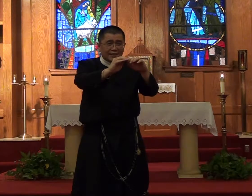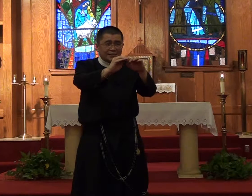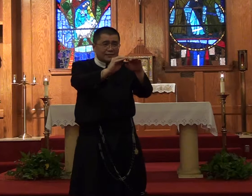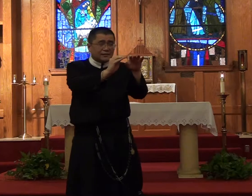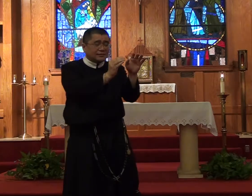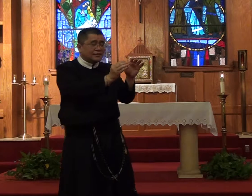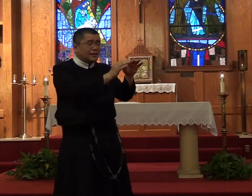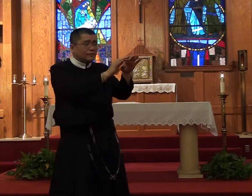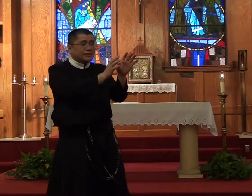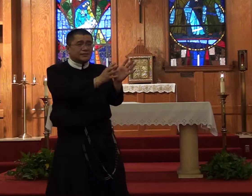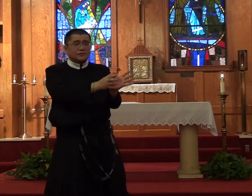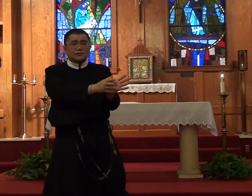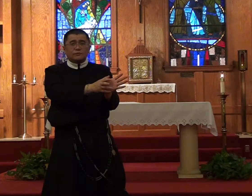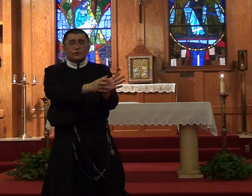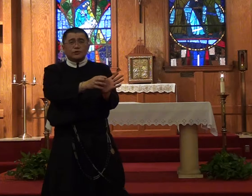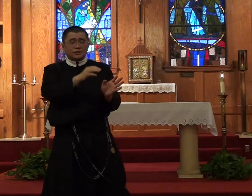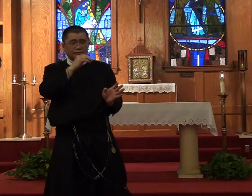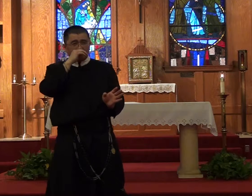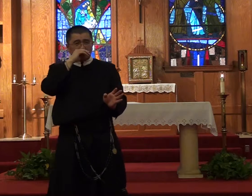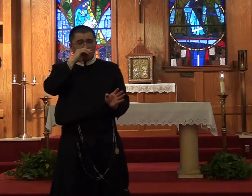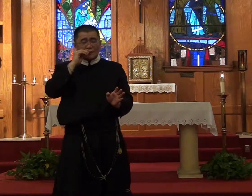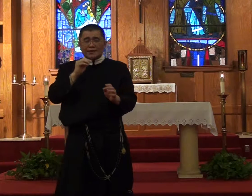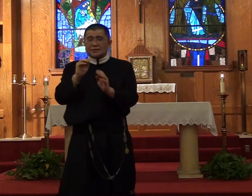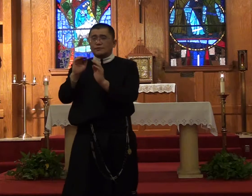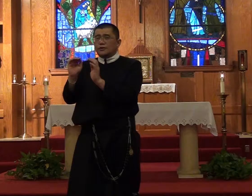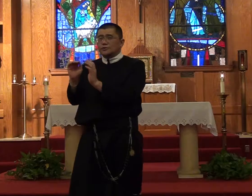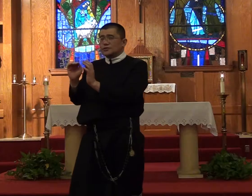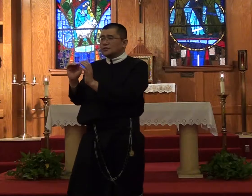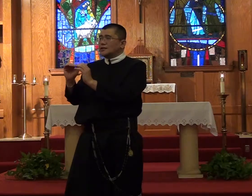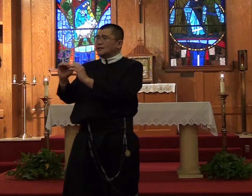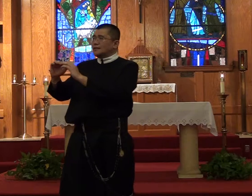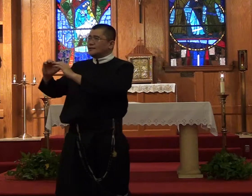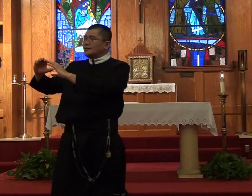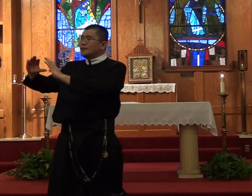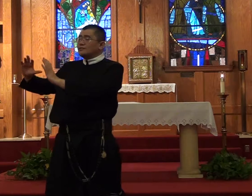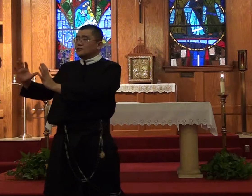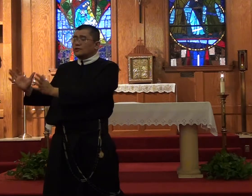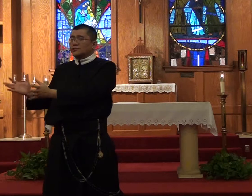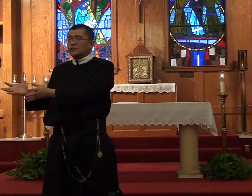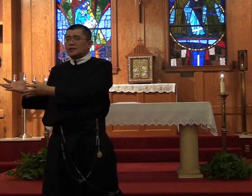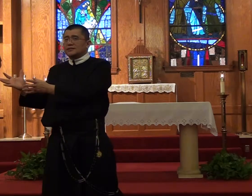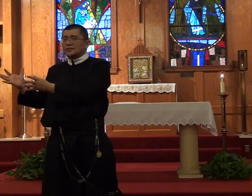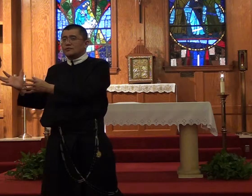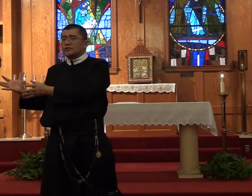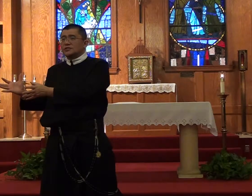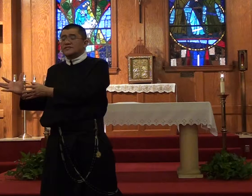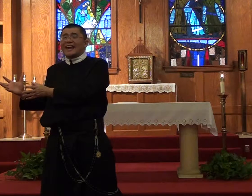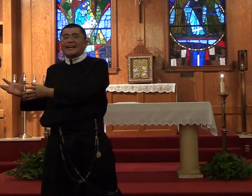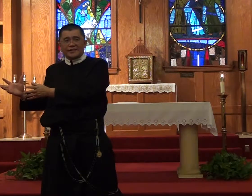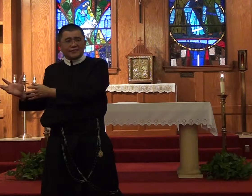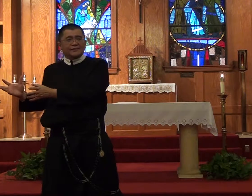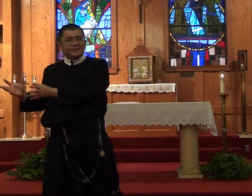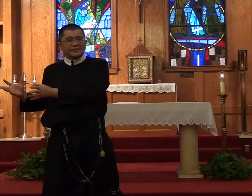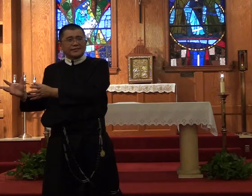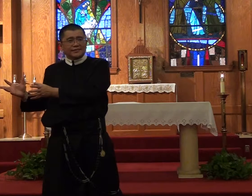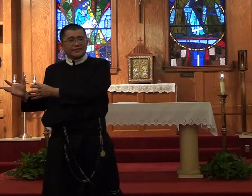a certain, within certain emotion. Some culture, they build the culture on the emotion of anger. You know